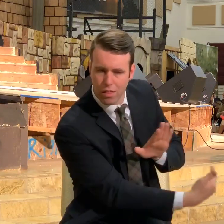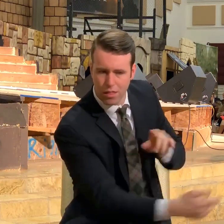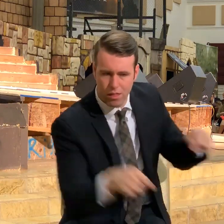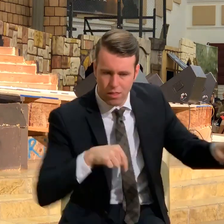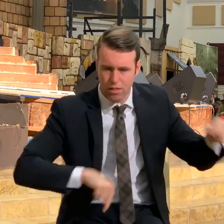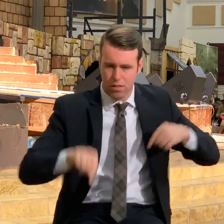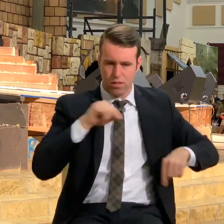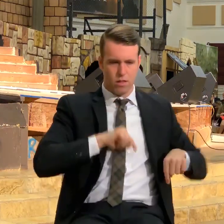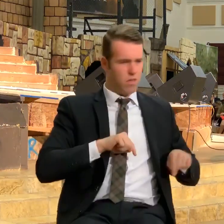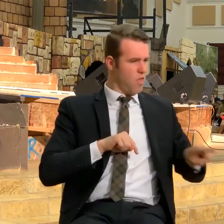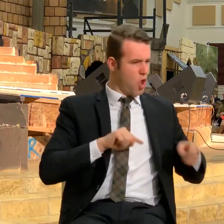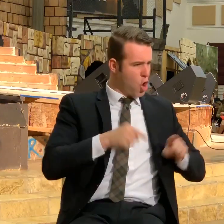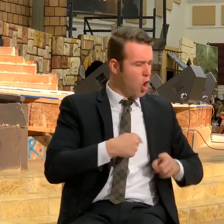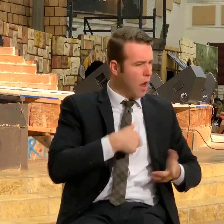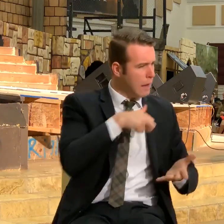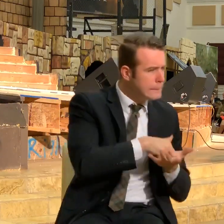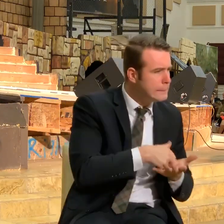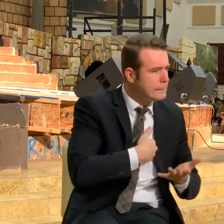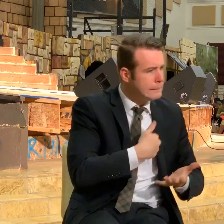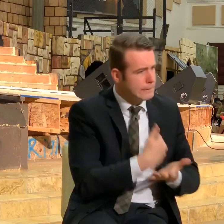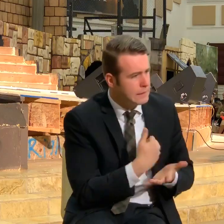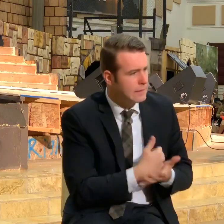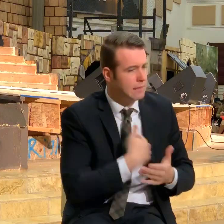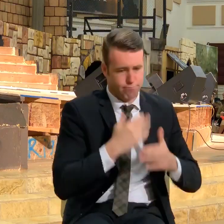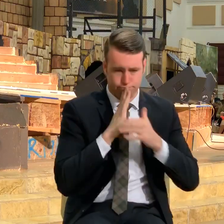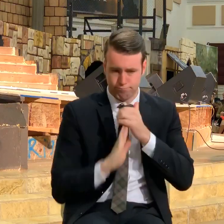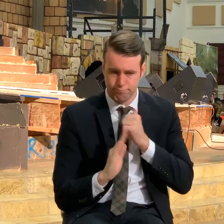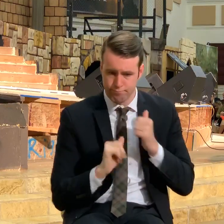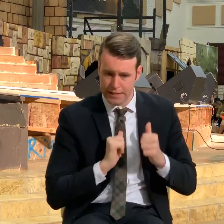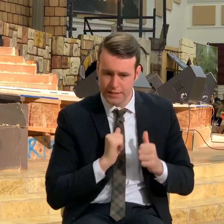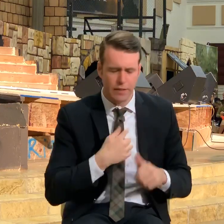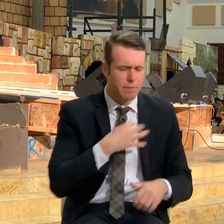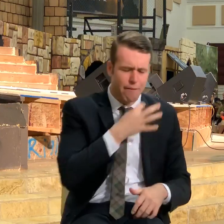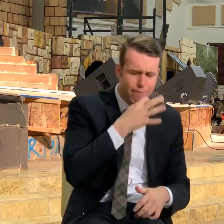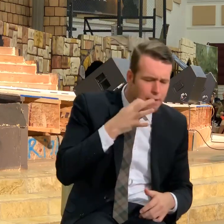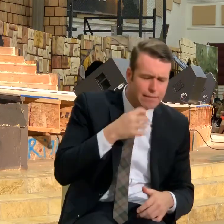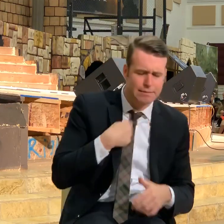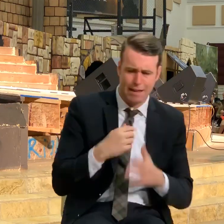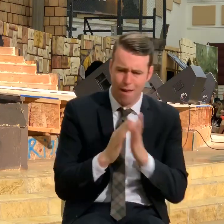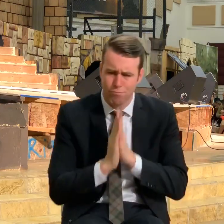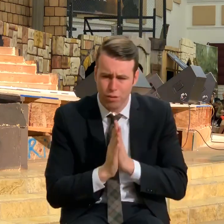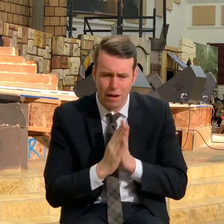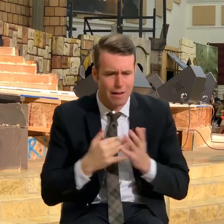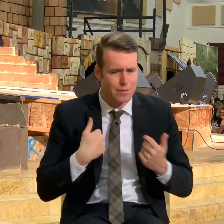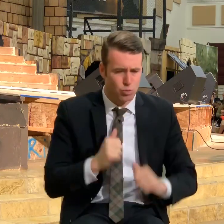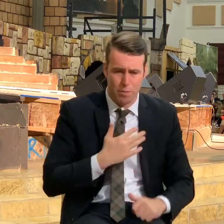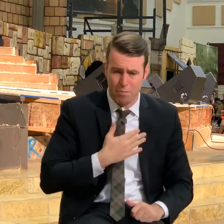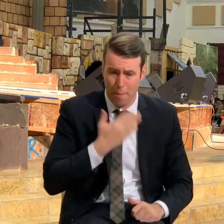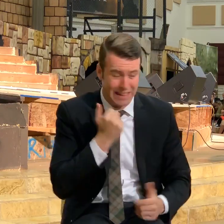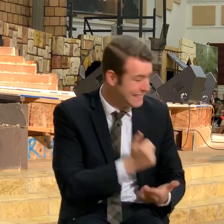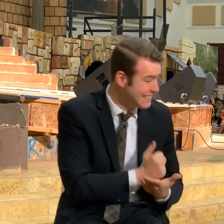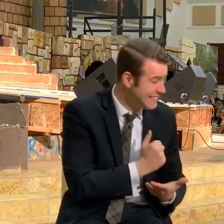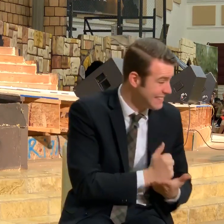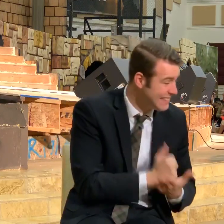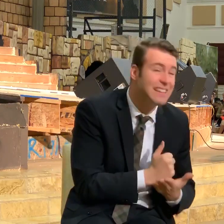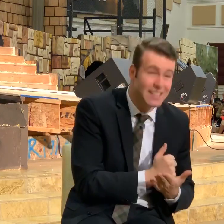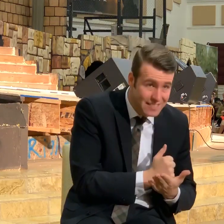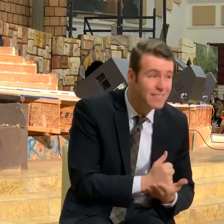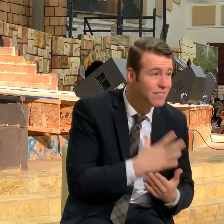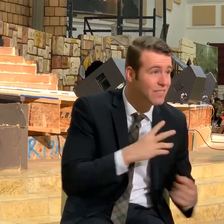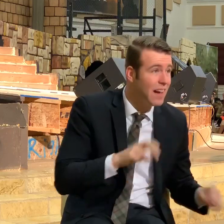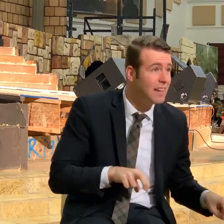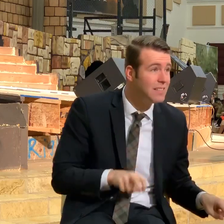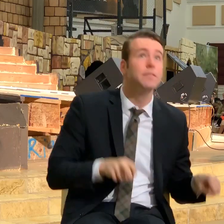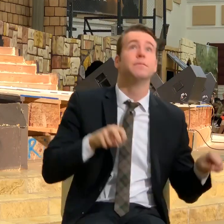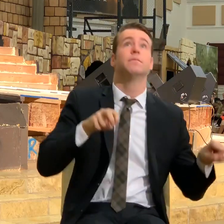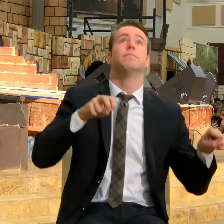them as if they were a mother. I bowed down. He said, I humbled myself. I fasted. I prayed. I tried my best to help them. He said, but in verse